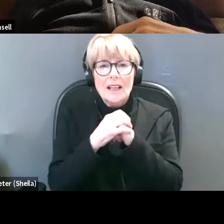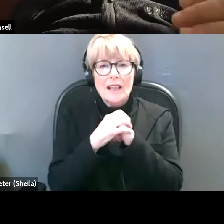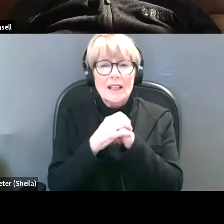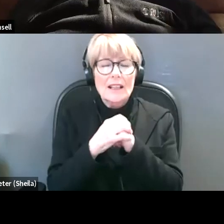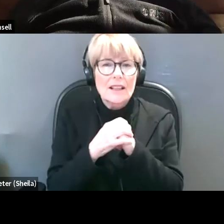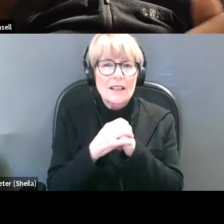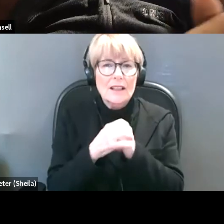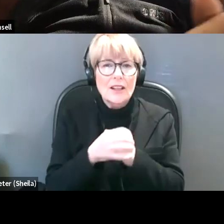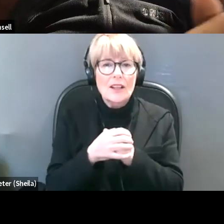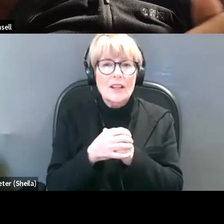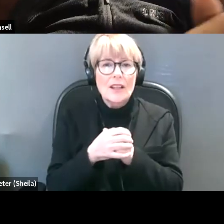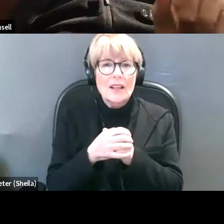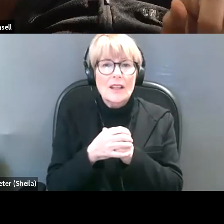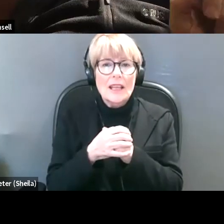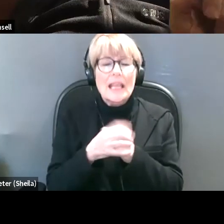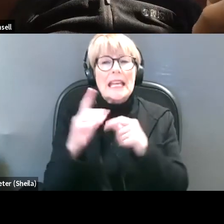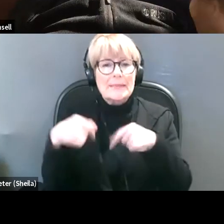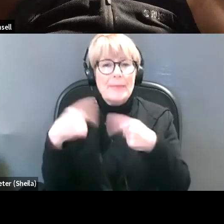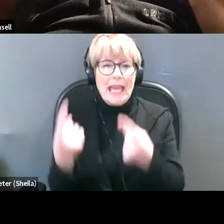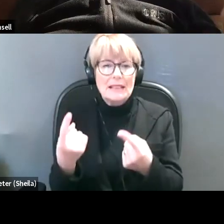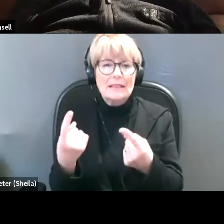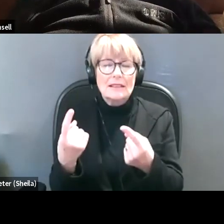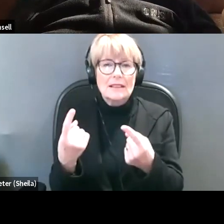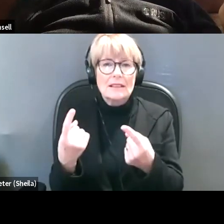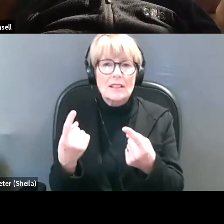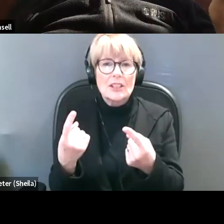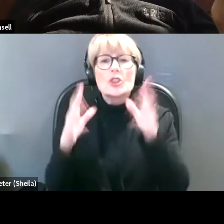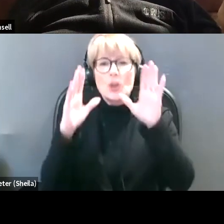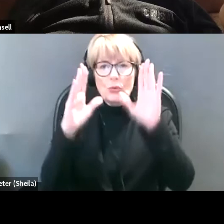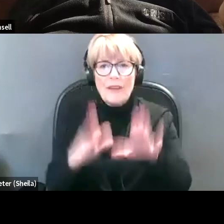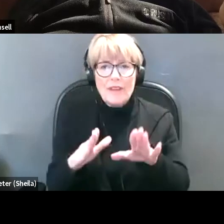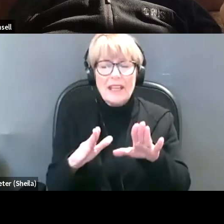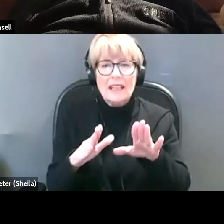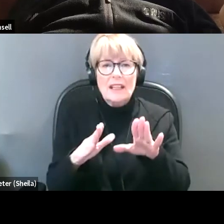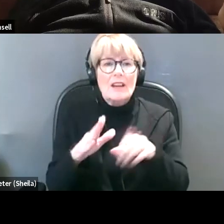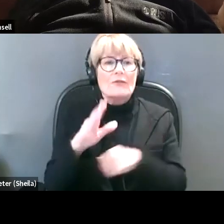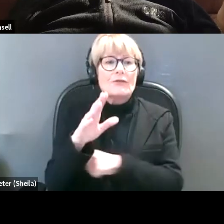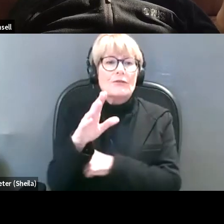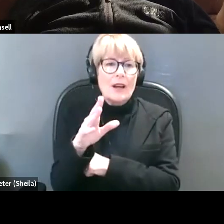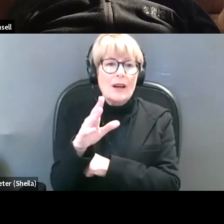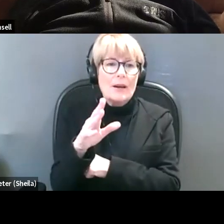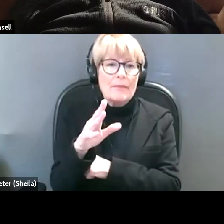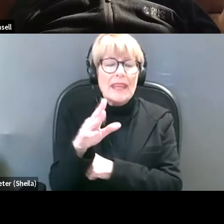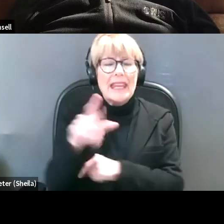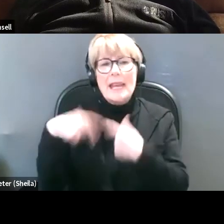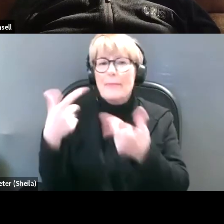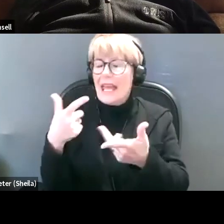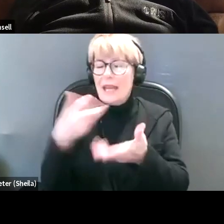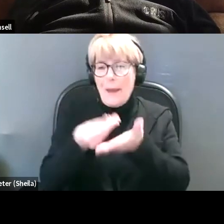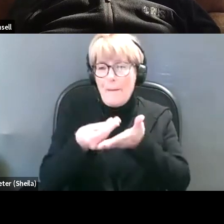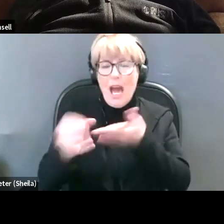June has been just terrific from Machine, but it's just been bought out by a hedge fund.